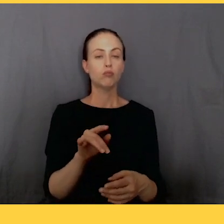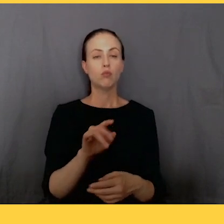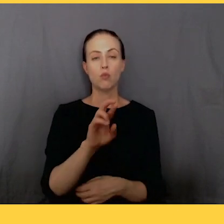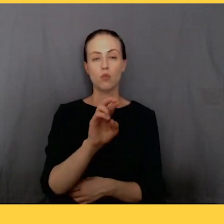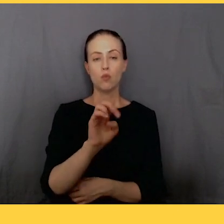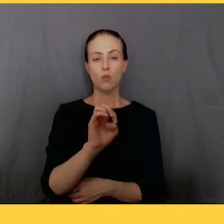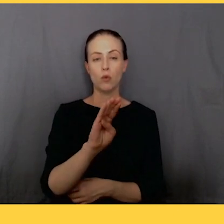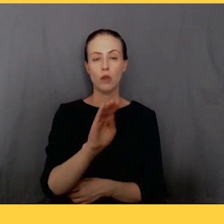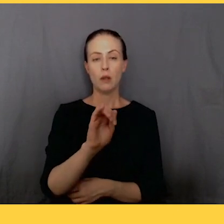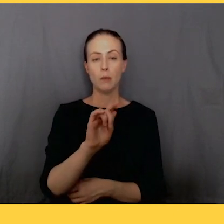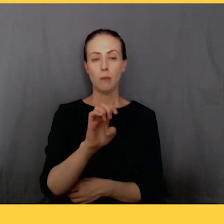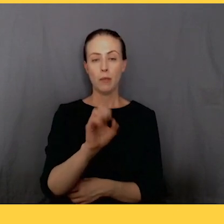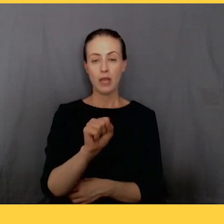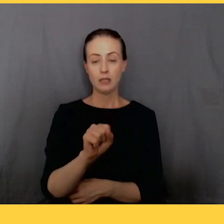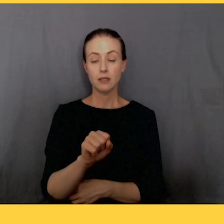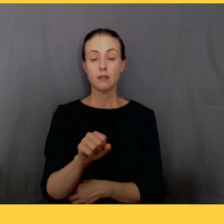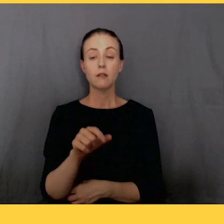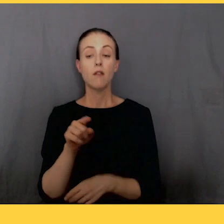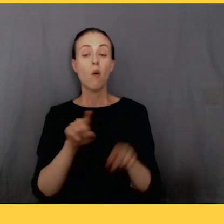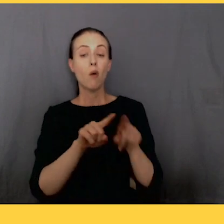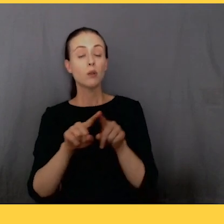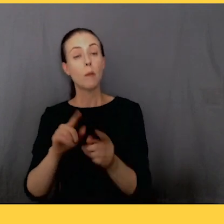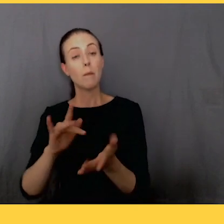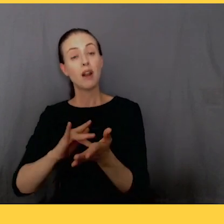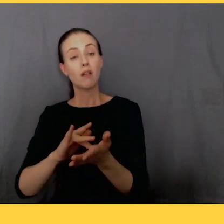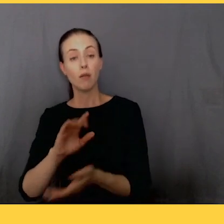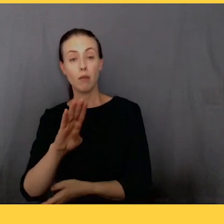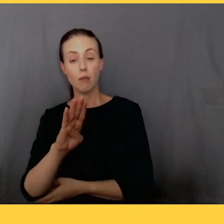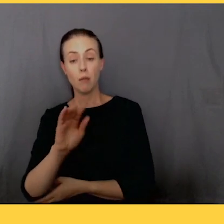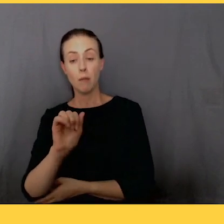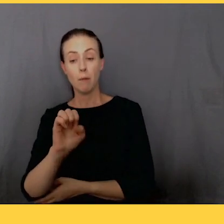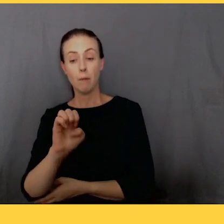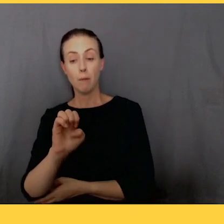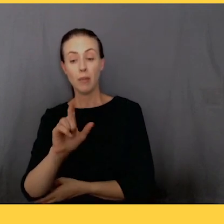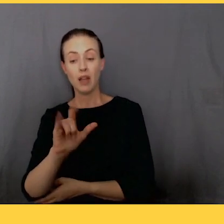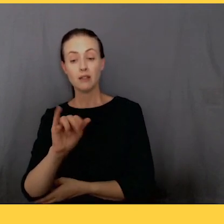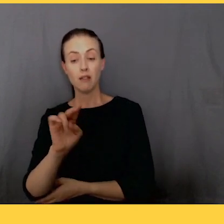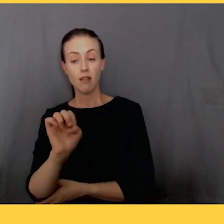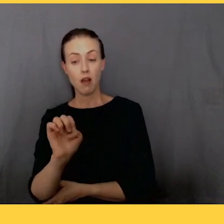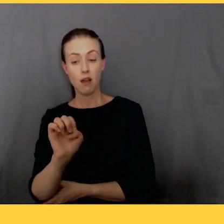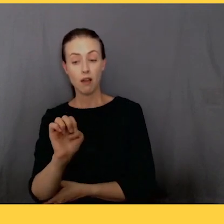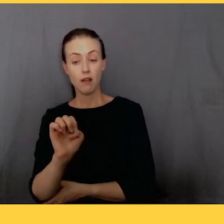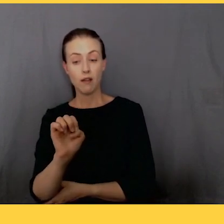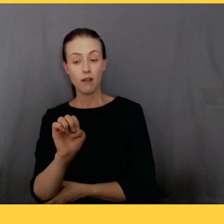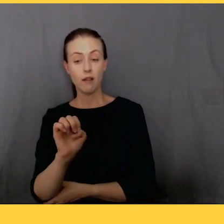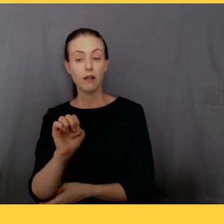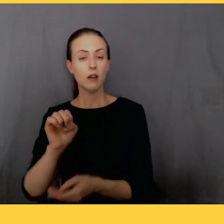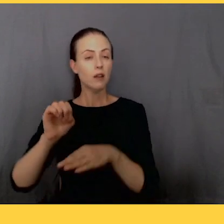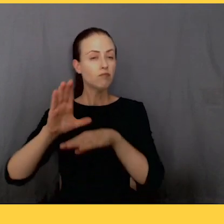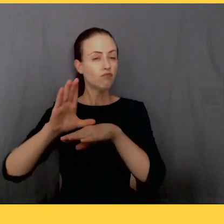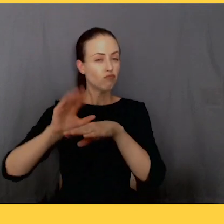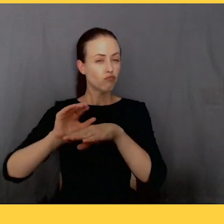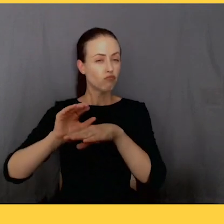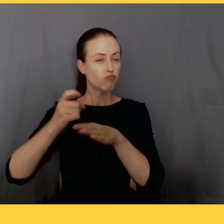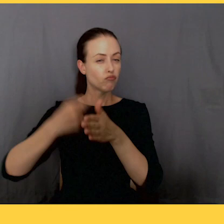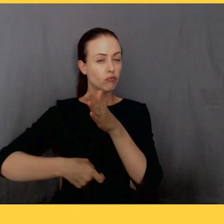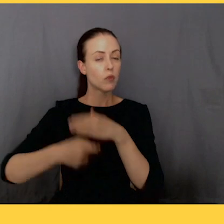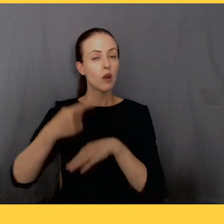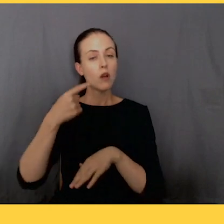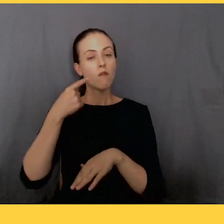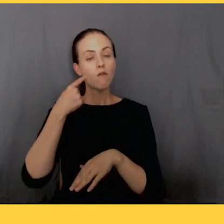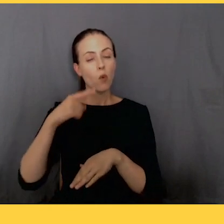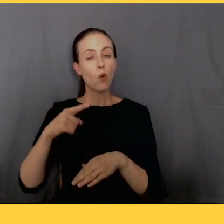One is medical baseline, and that one provides discounts for customers